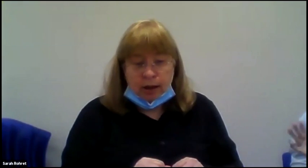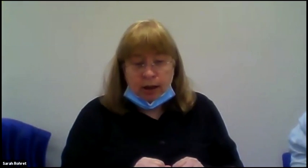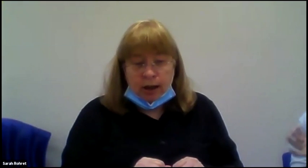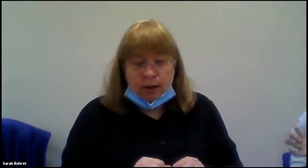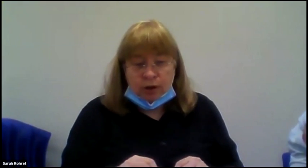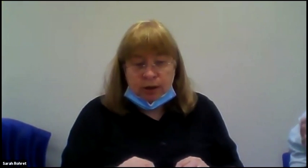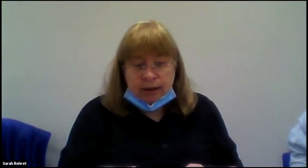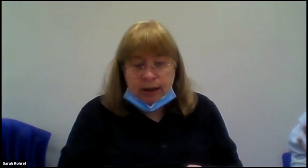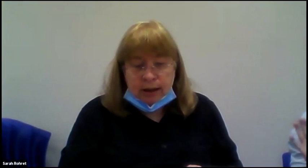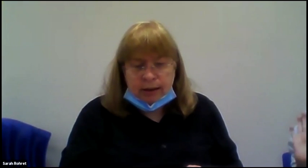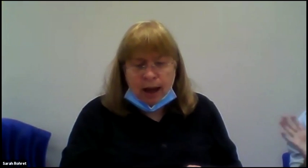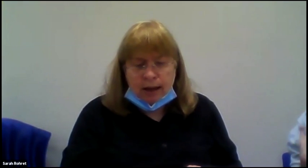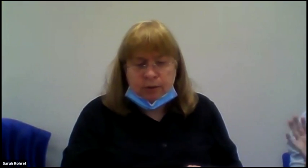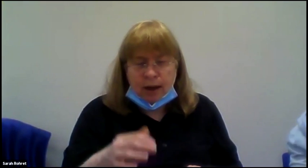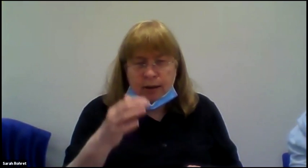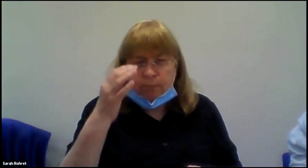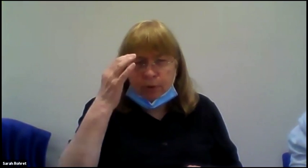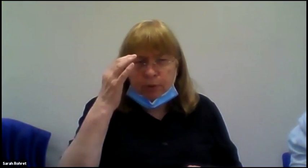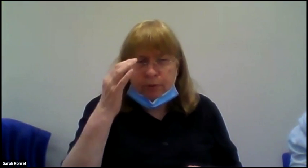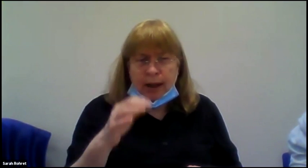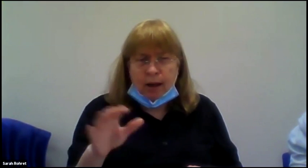As you can see, and his eyes are kind of burrowed down.